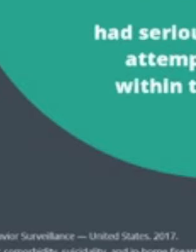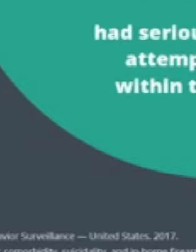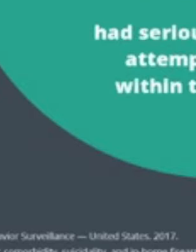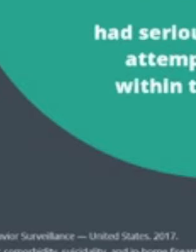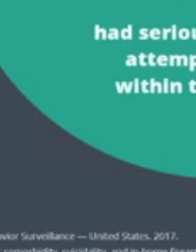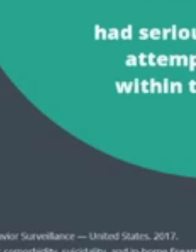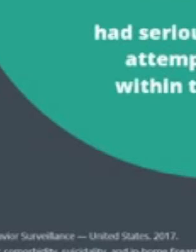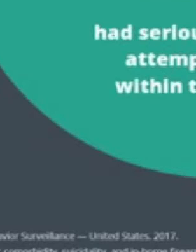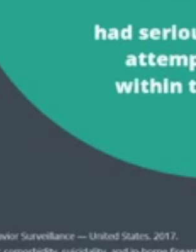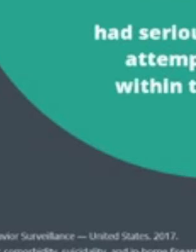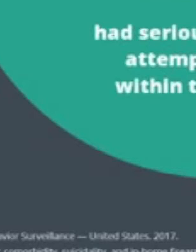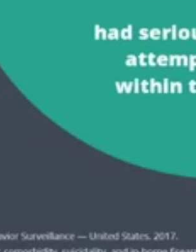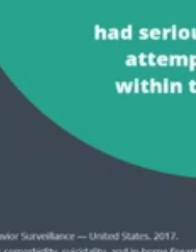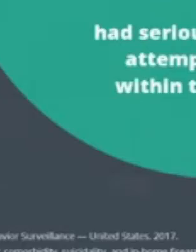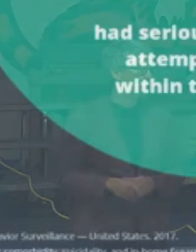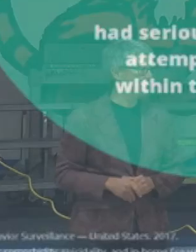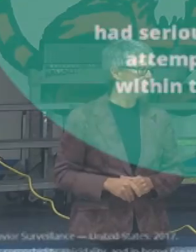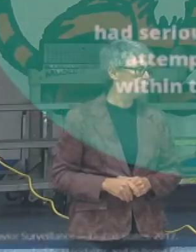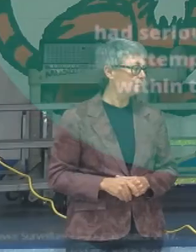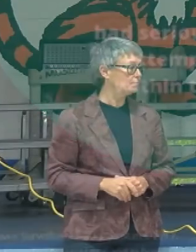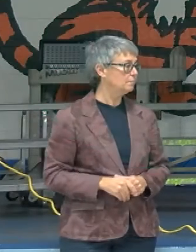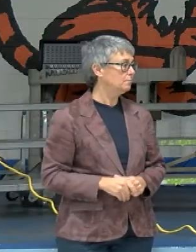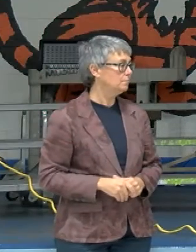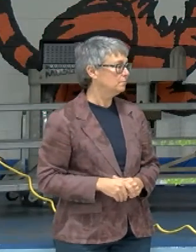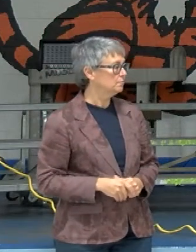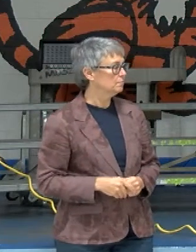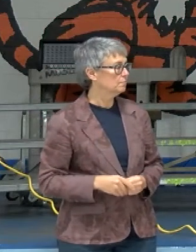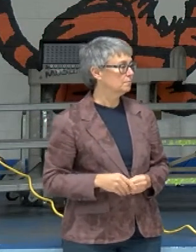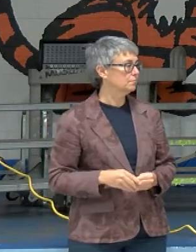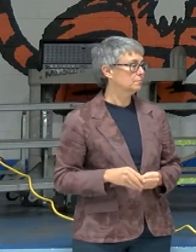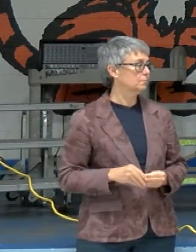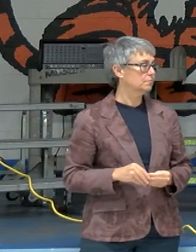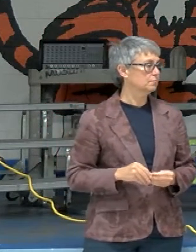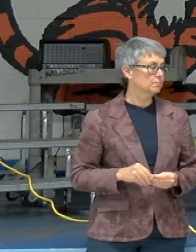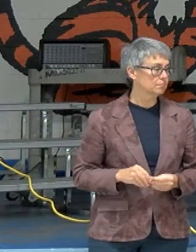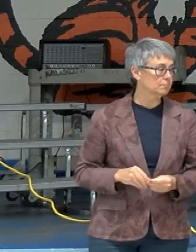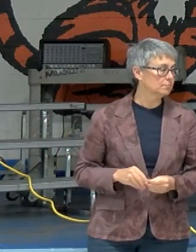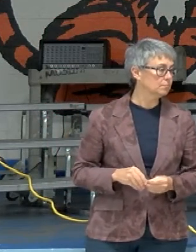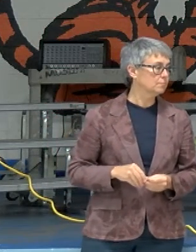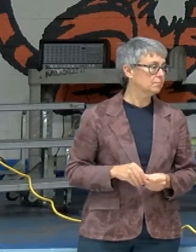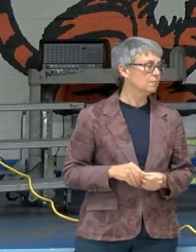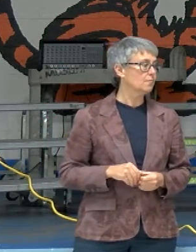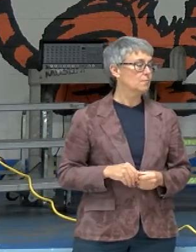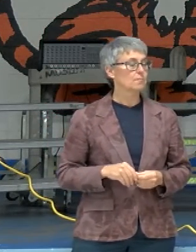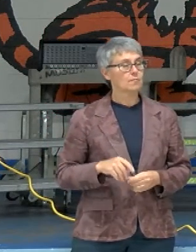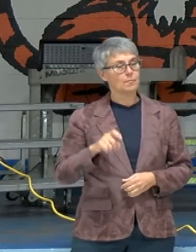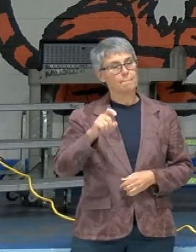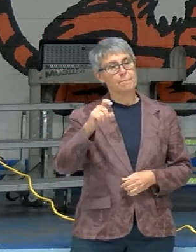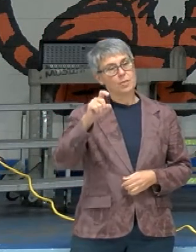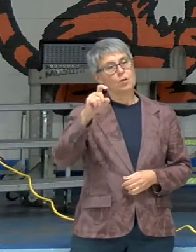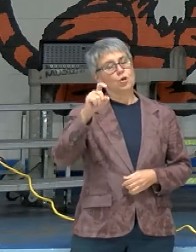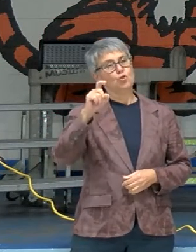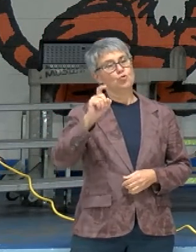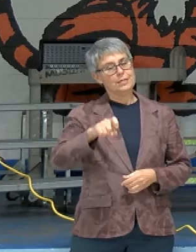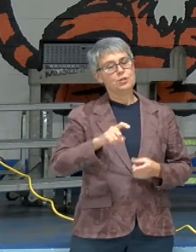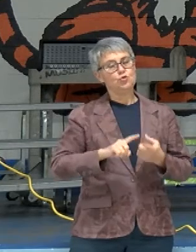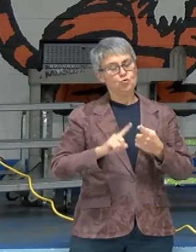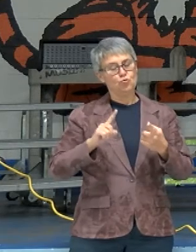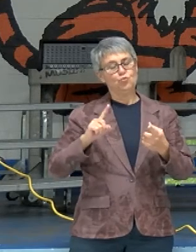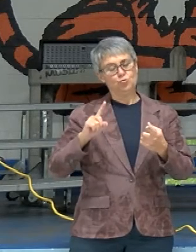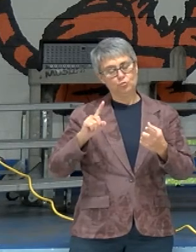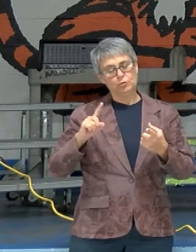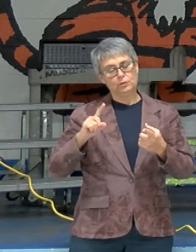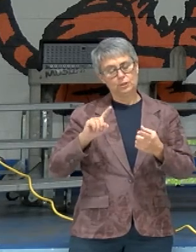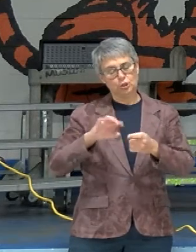Research shows that responsible storage is associated with decreased risk of child firearm suicide.